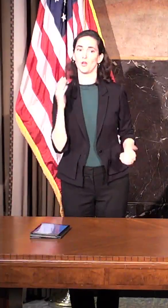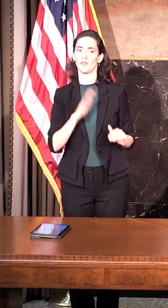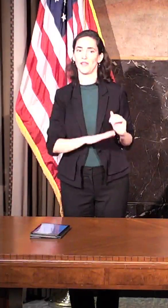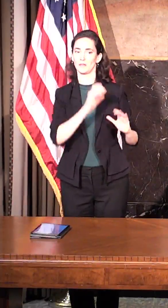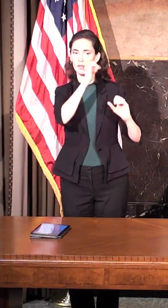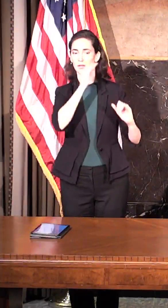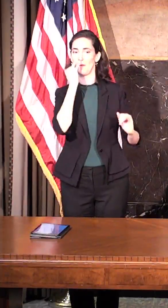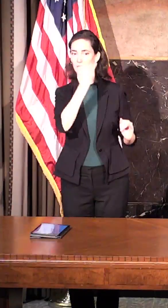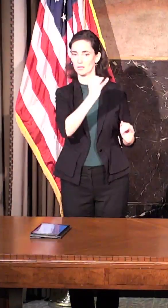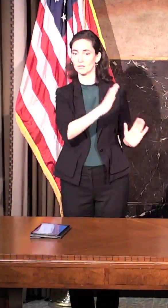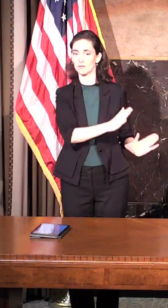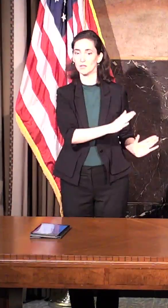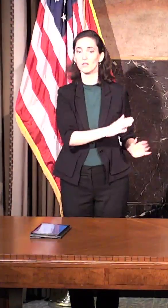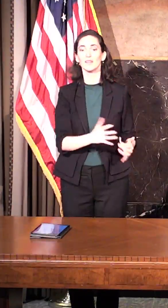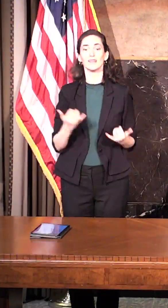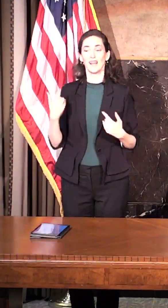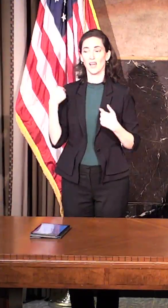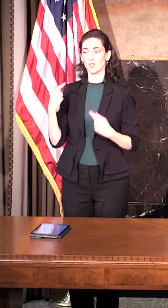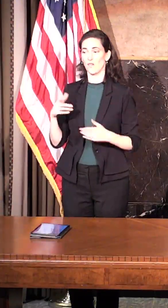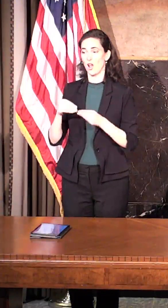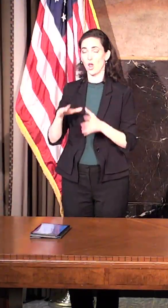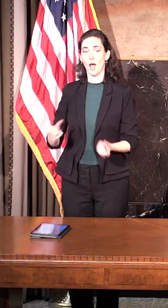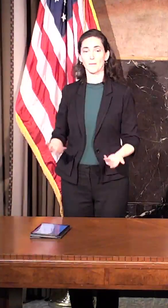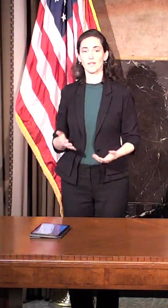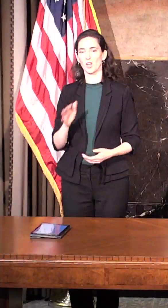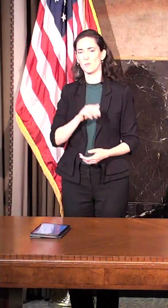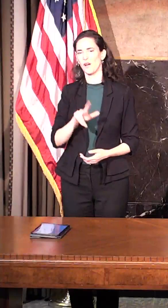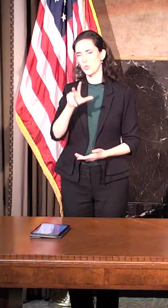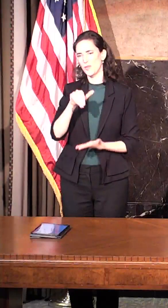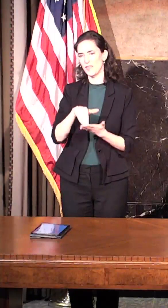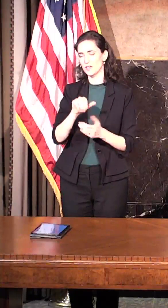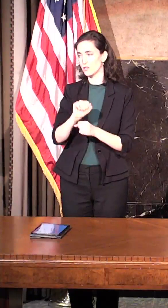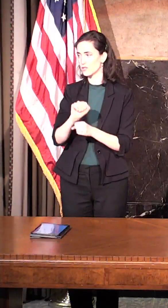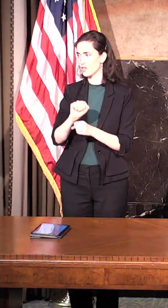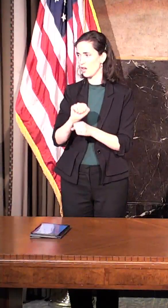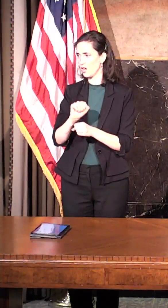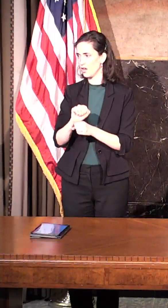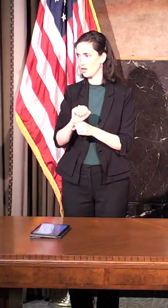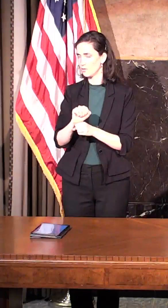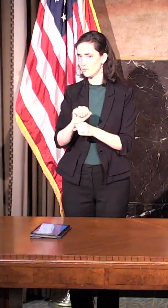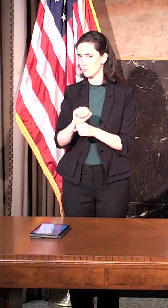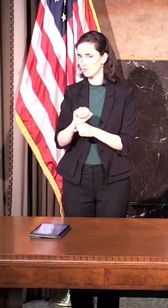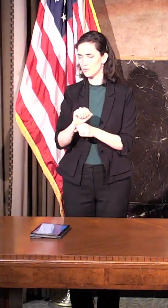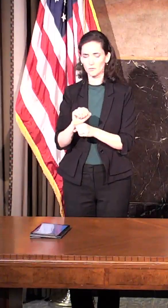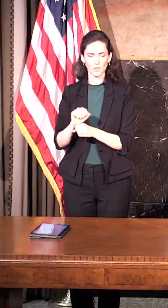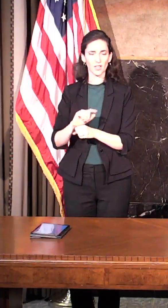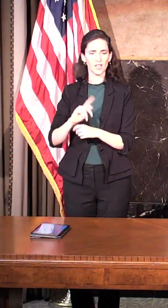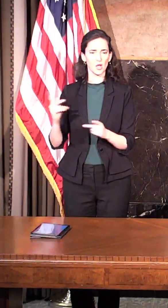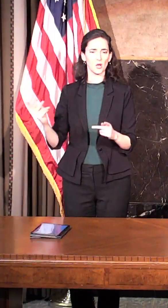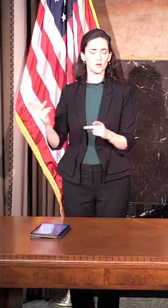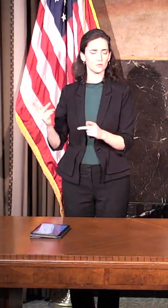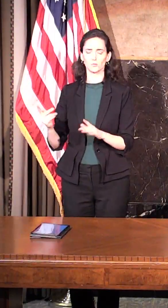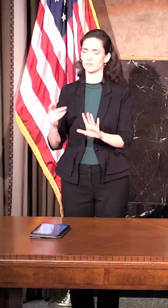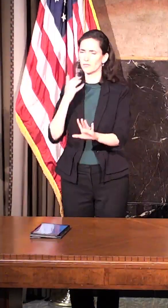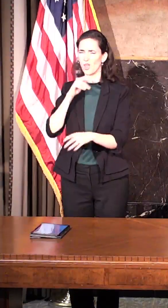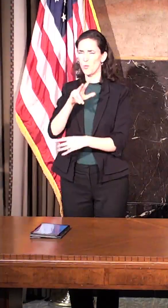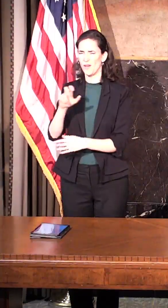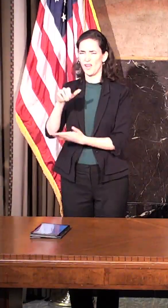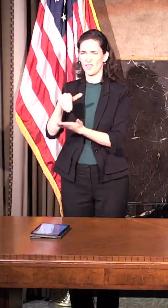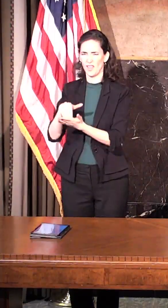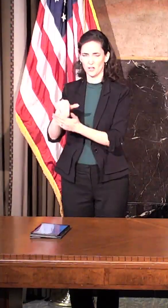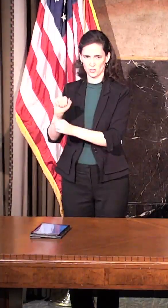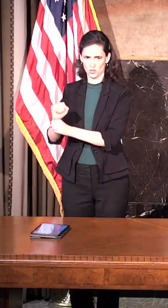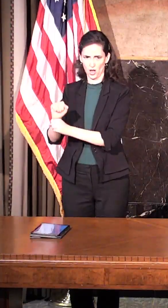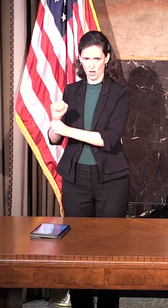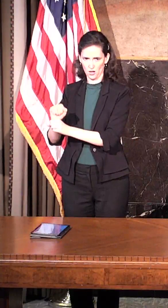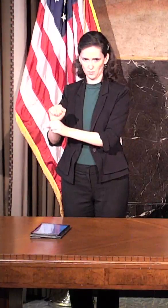at 300,000 jobs lost after the onset of the pandemic, and that was at the worst. All but about 80,000